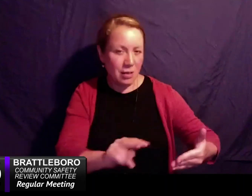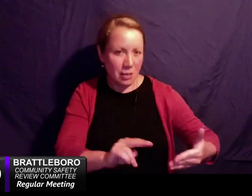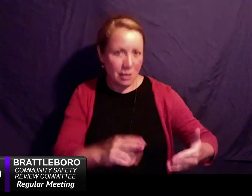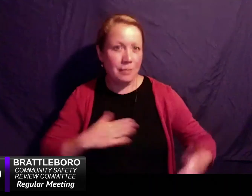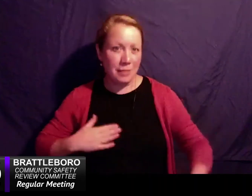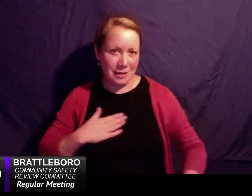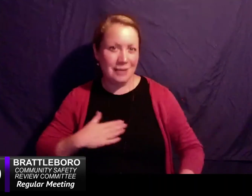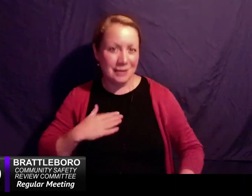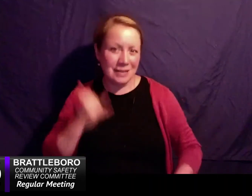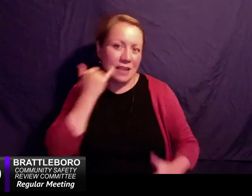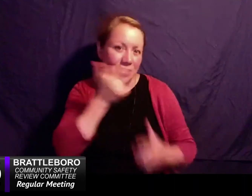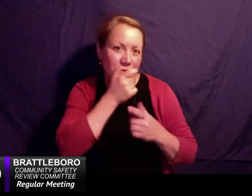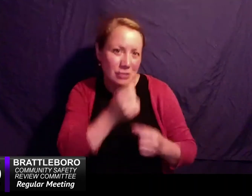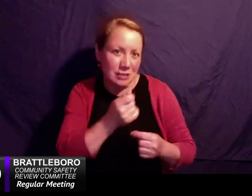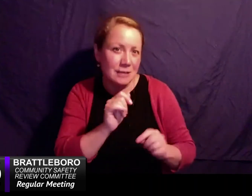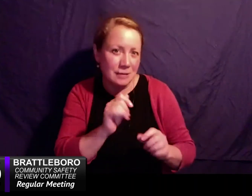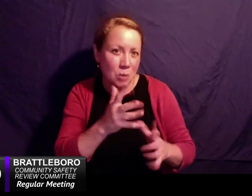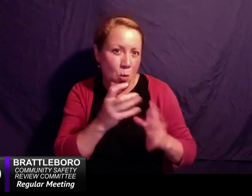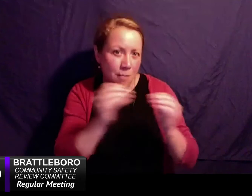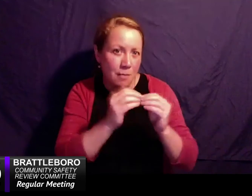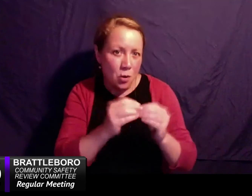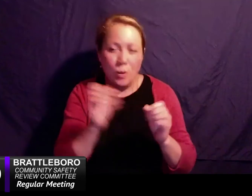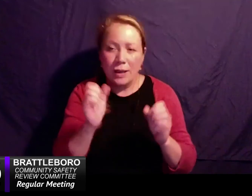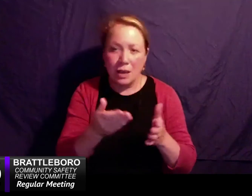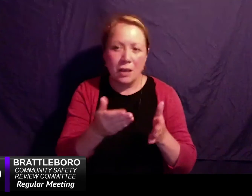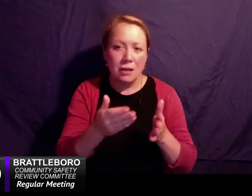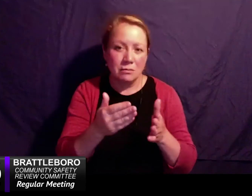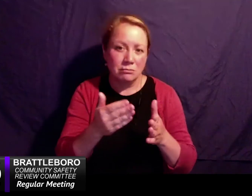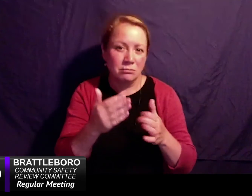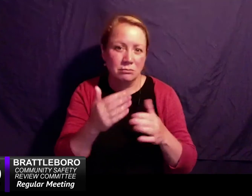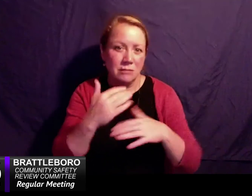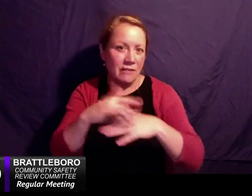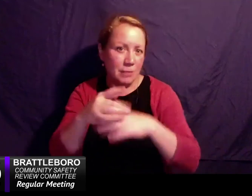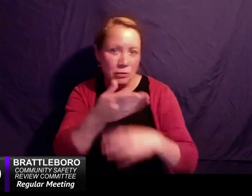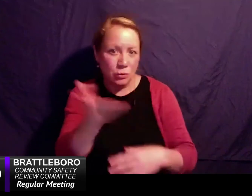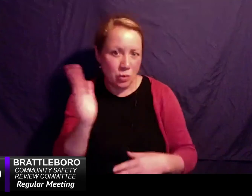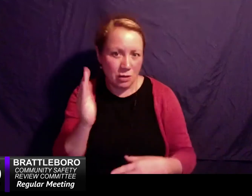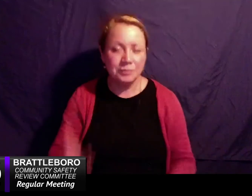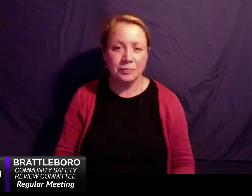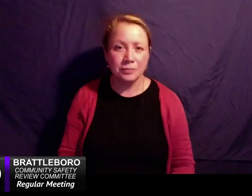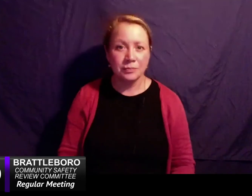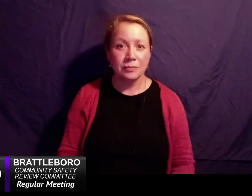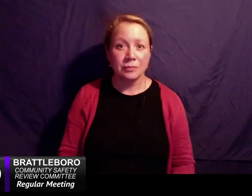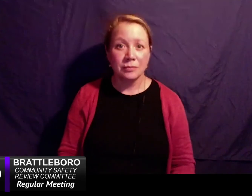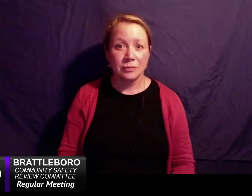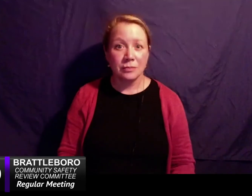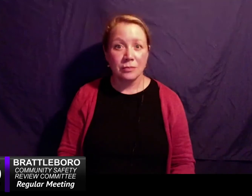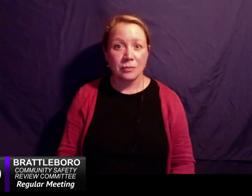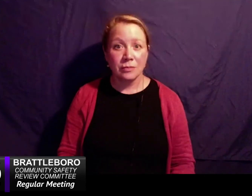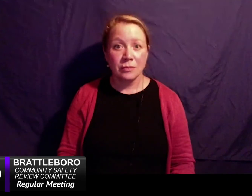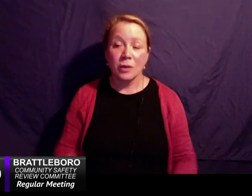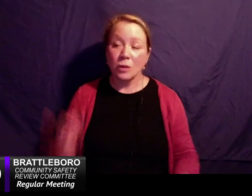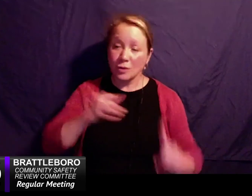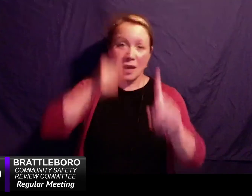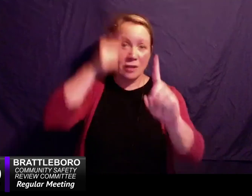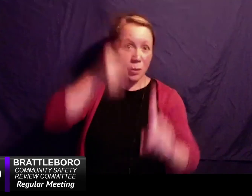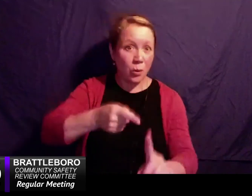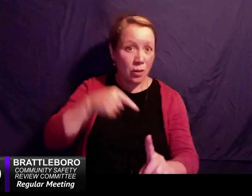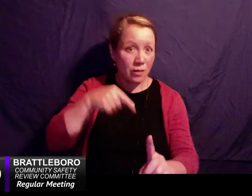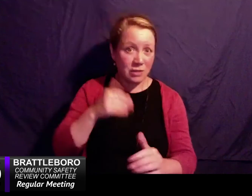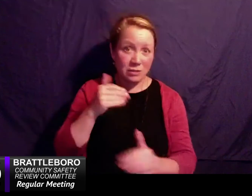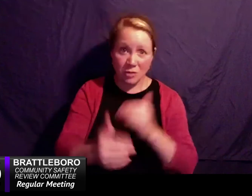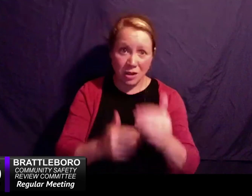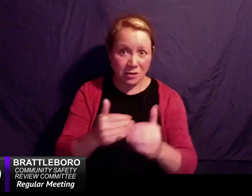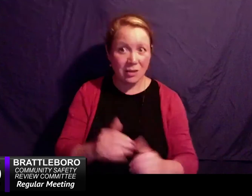to read more. And we can get that to anybody who needs that proposal. That's going to guide our work. Those are the goals of this process. It came